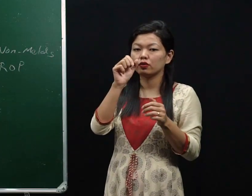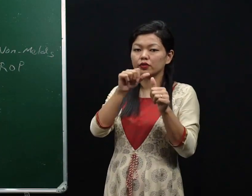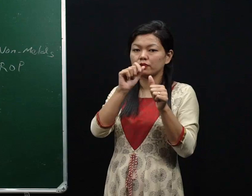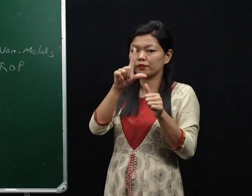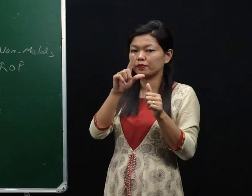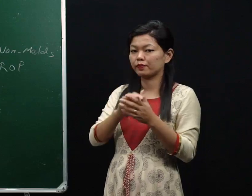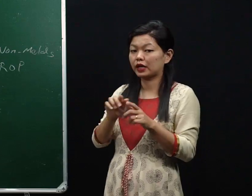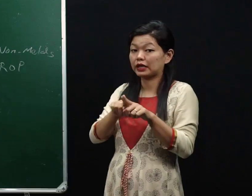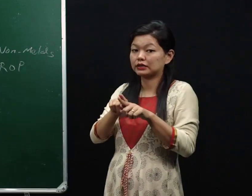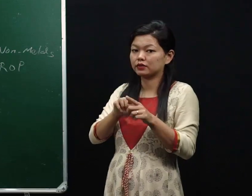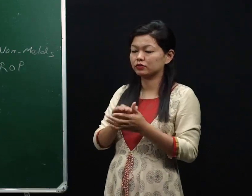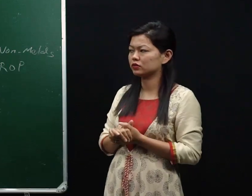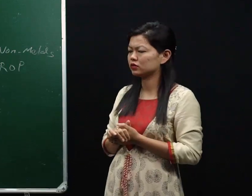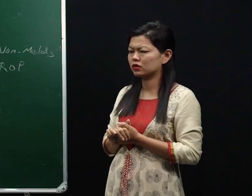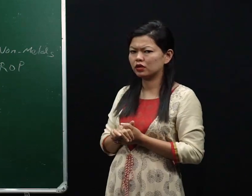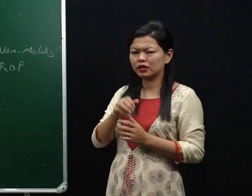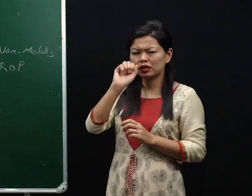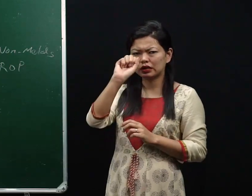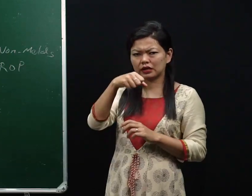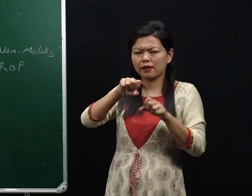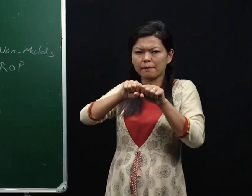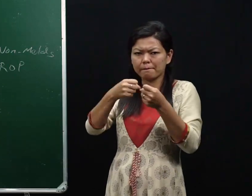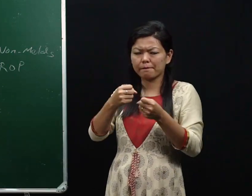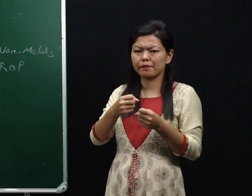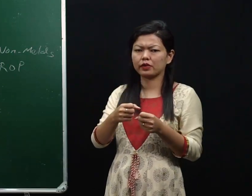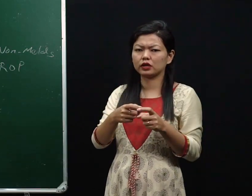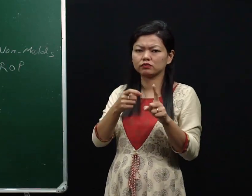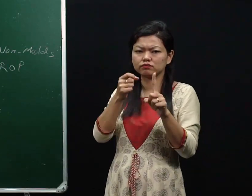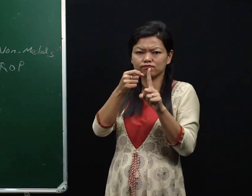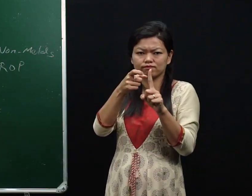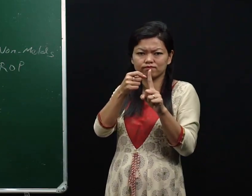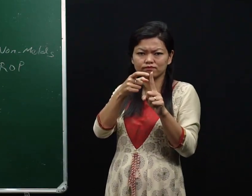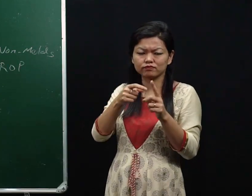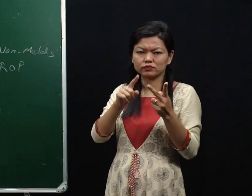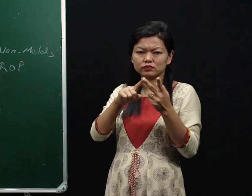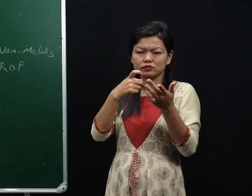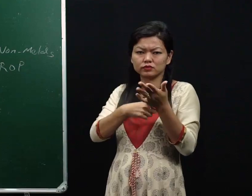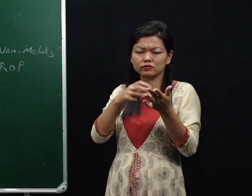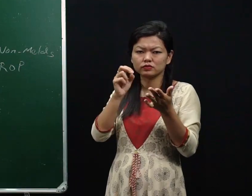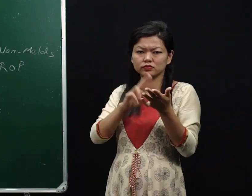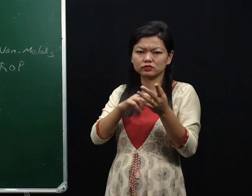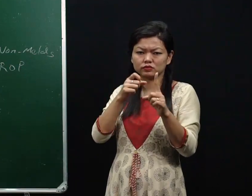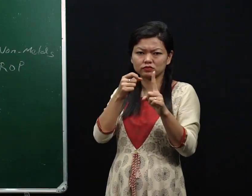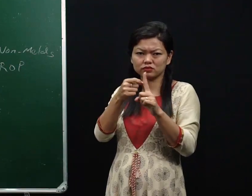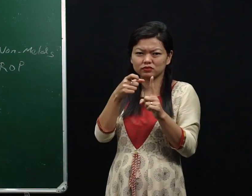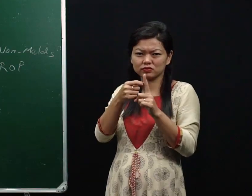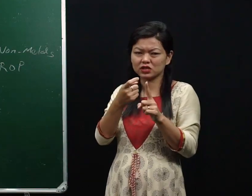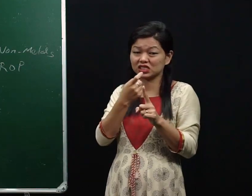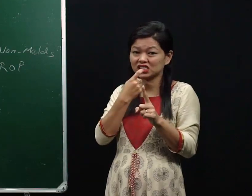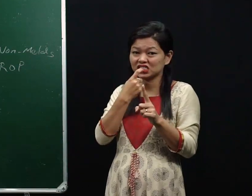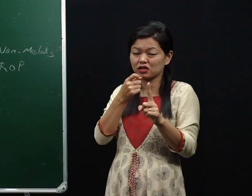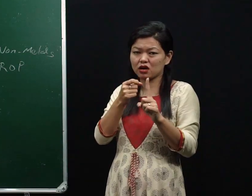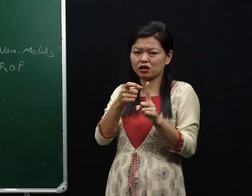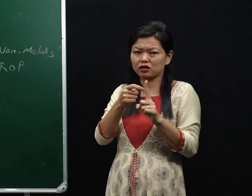iron, will you be able to break? I mean, if you take a hammer and if you just beat, you will not be able to break